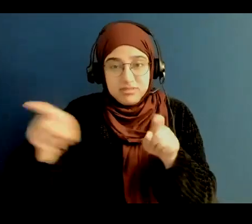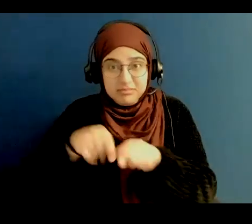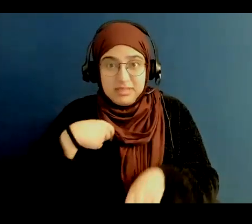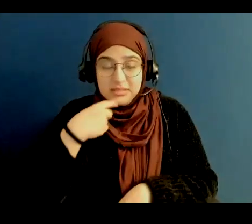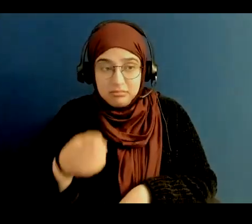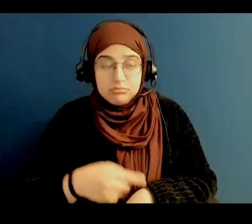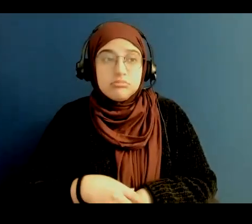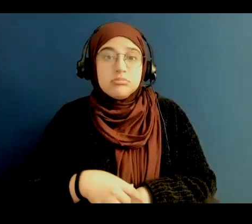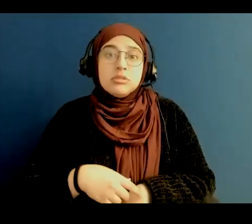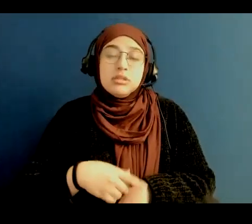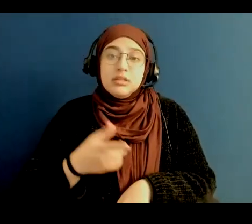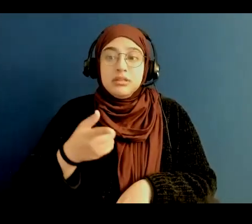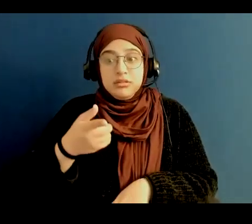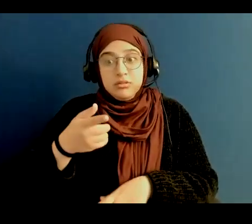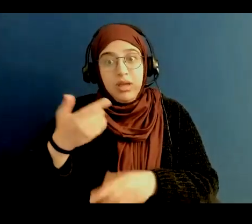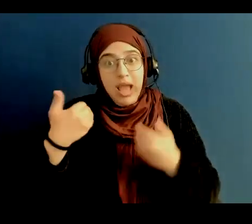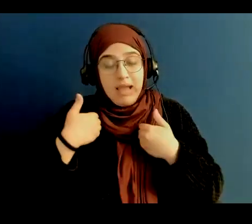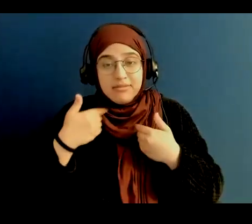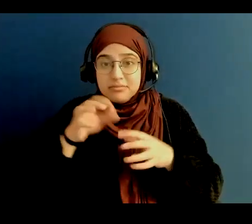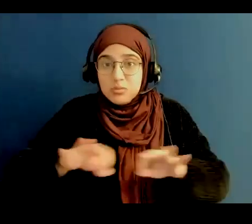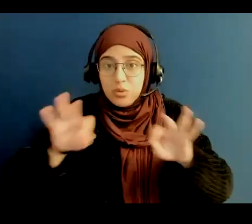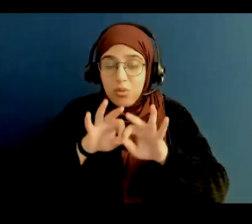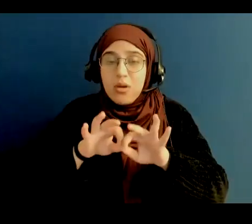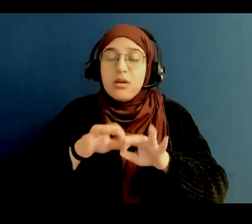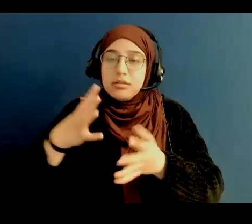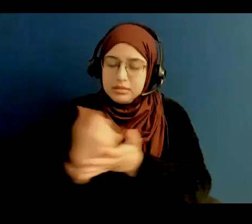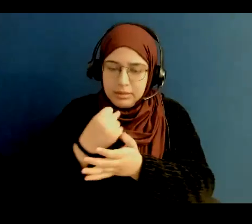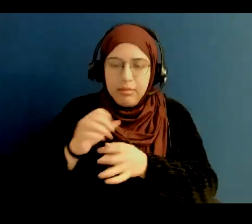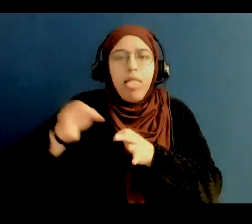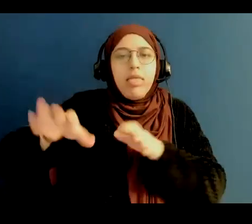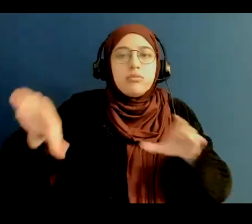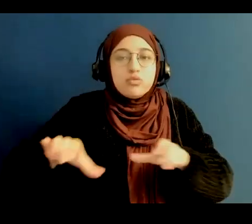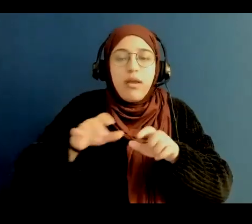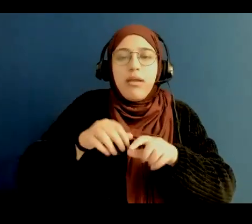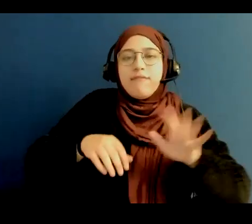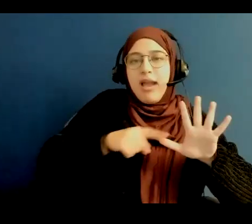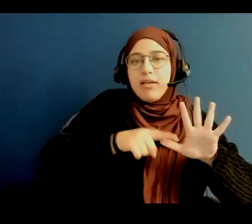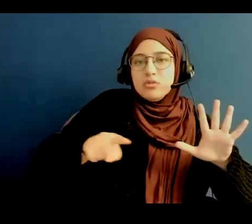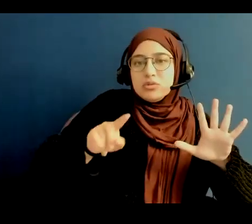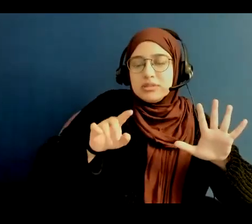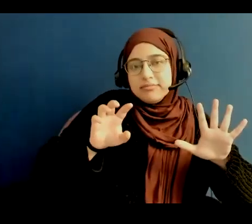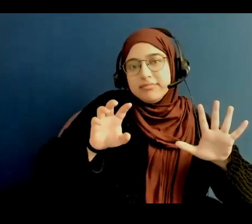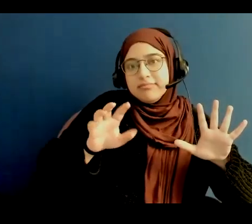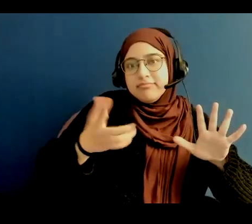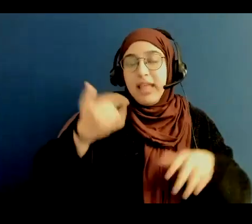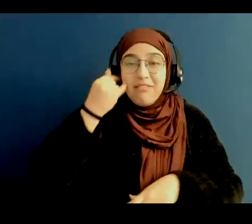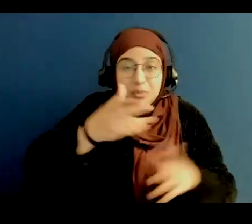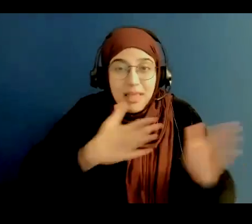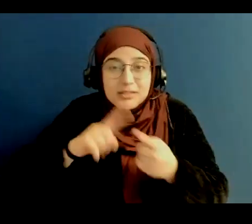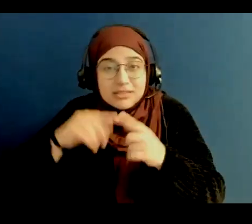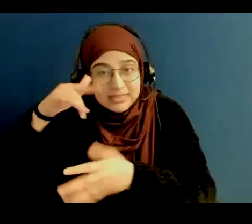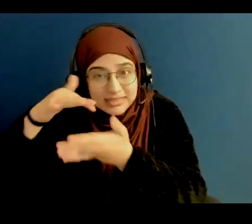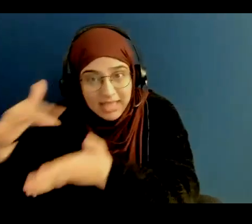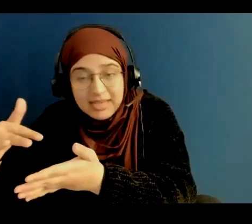to 7 o'clock, then what you want to do is you want to start early around 4:30 so that you can give that time